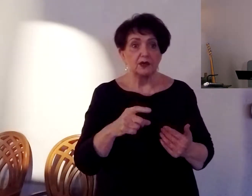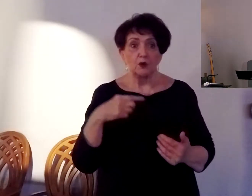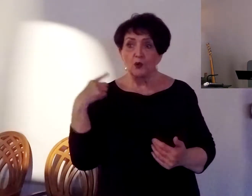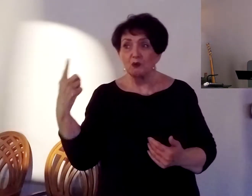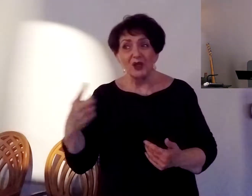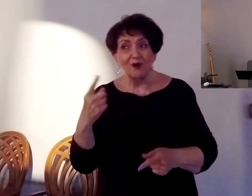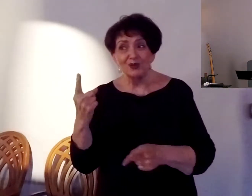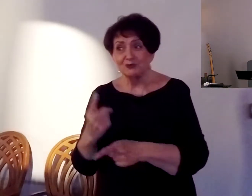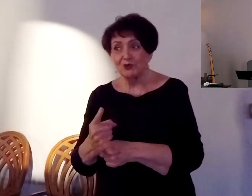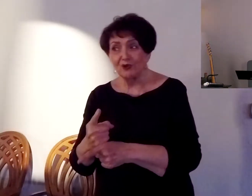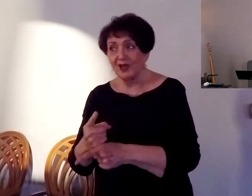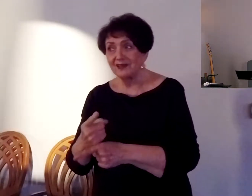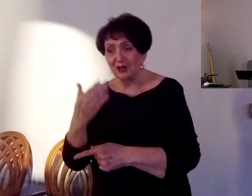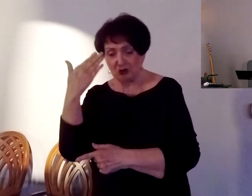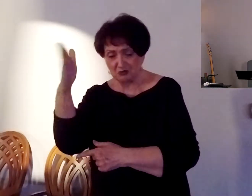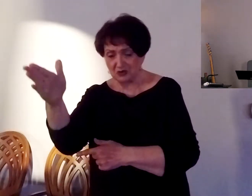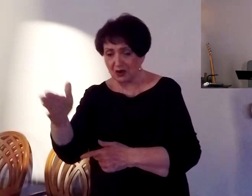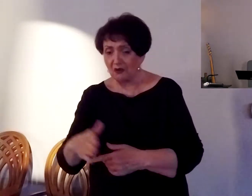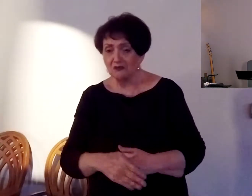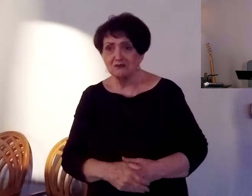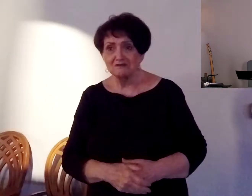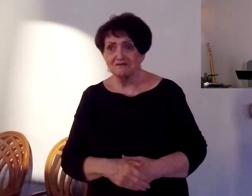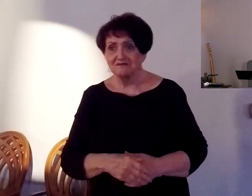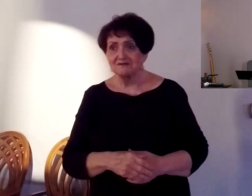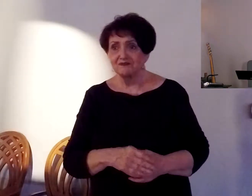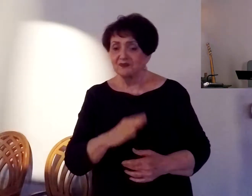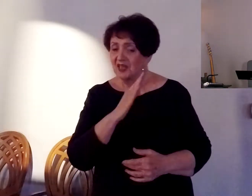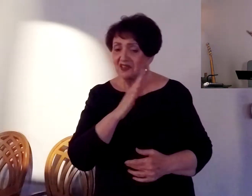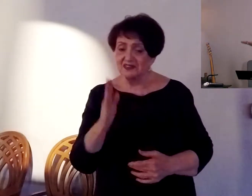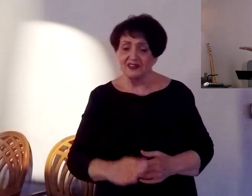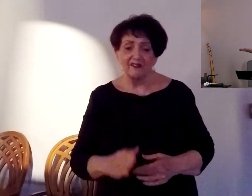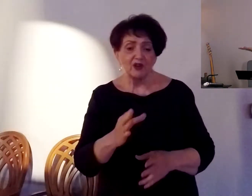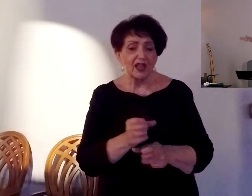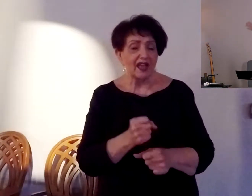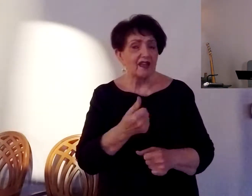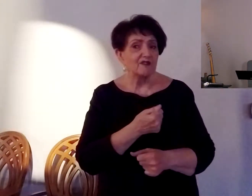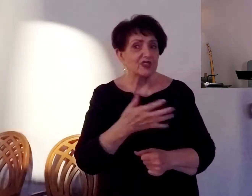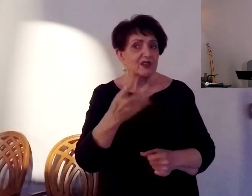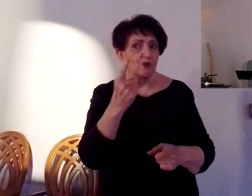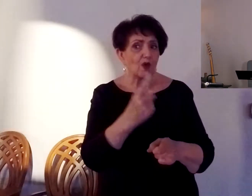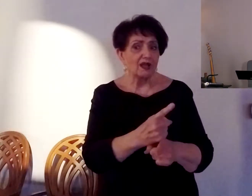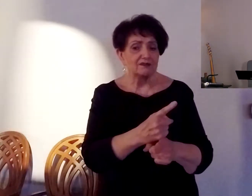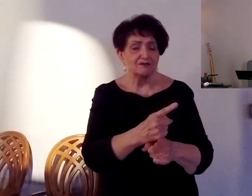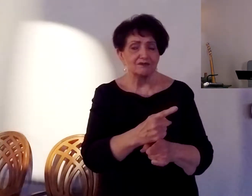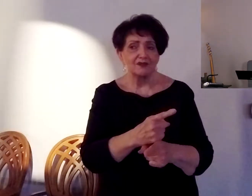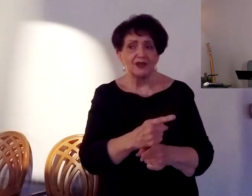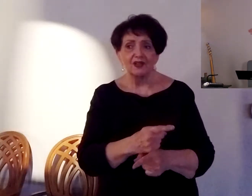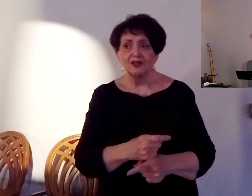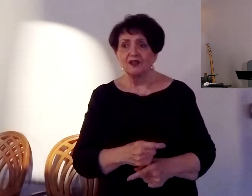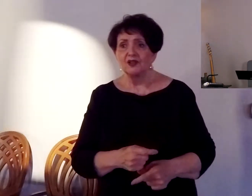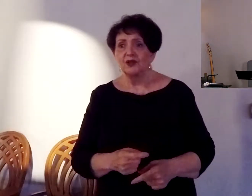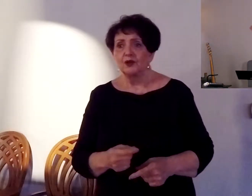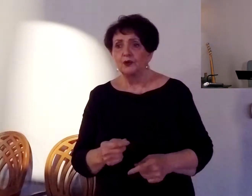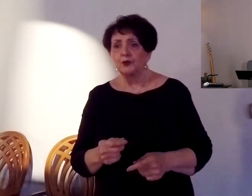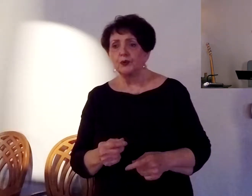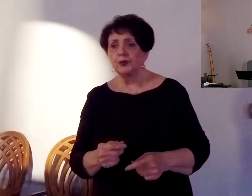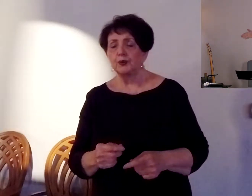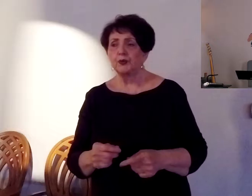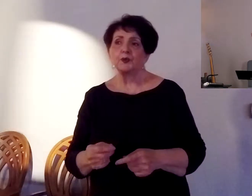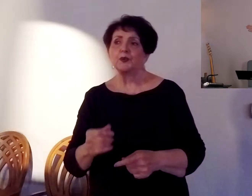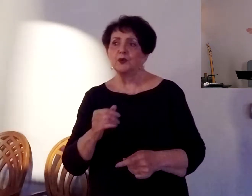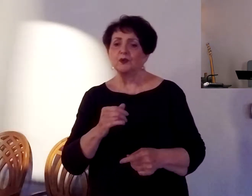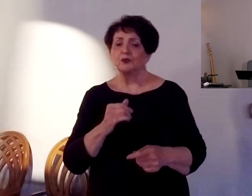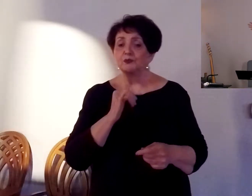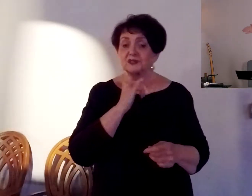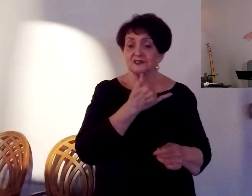I don't ever do anything always right, right? If we're dancing a line, we're going to fall off on one side, and we're going to fall off on the other, but we're constantly